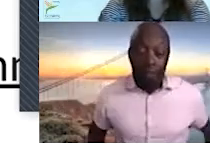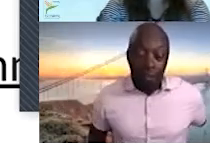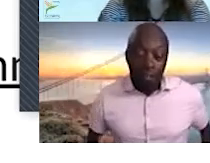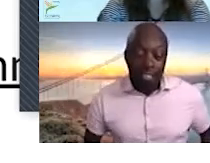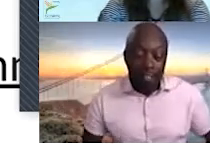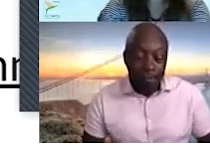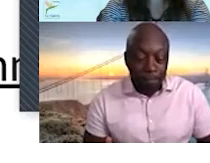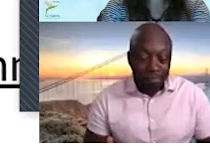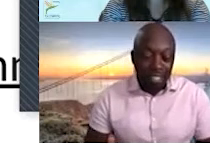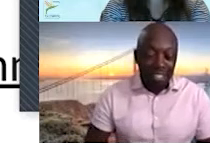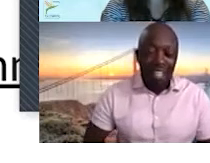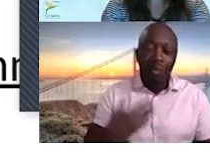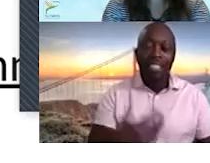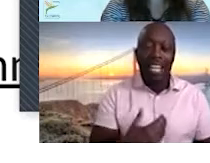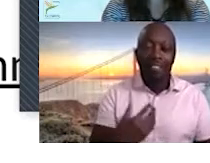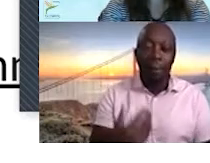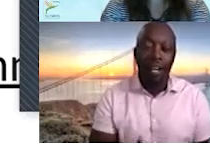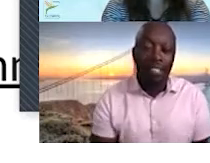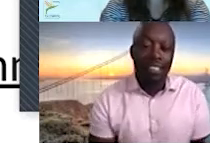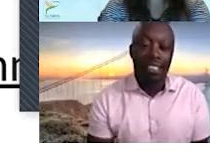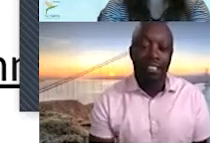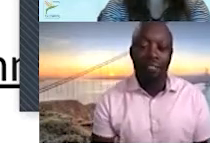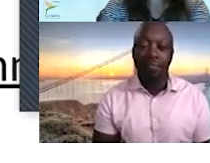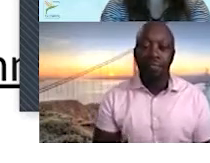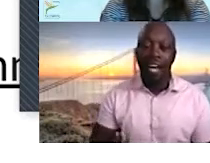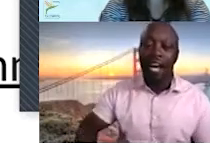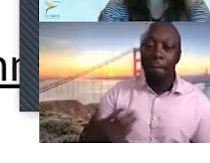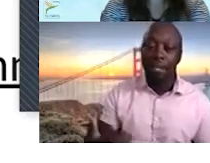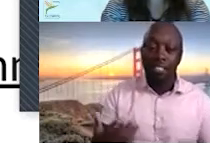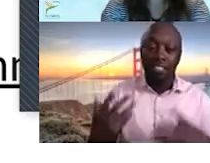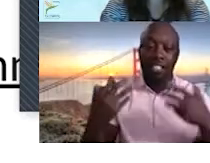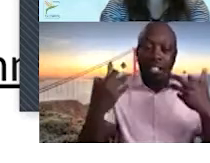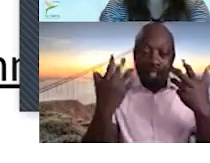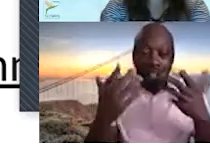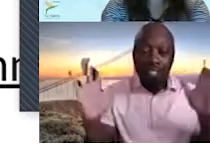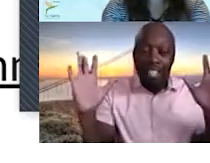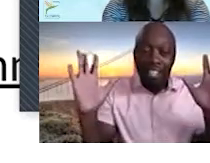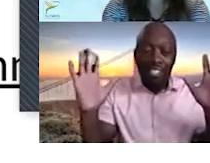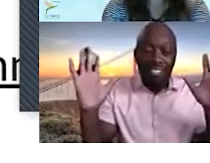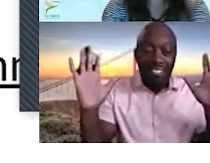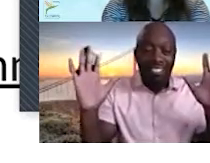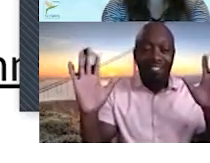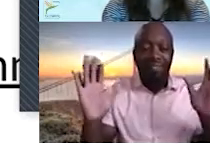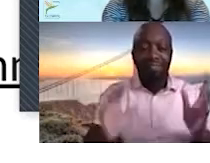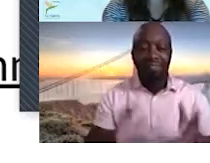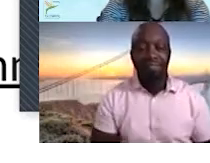But for all done, I always like to have a positive, high pitch. All done.